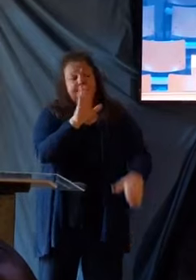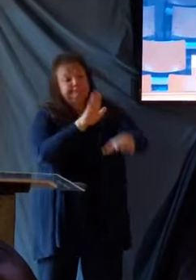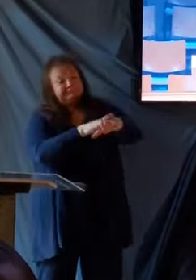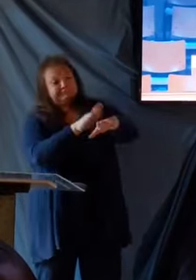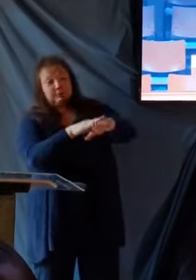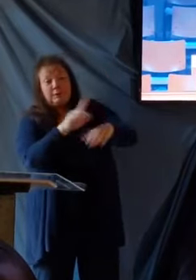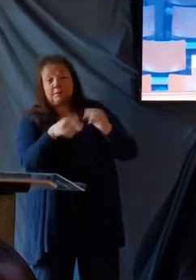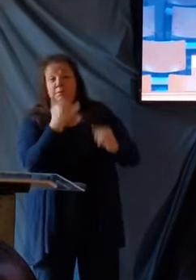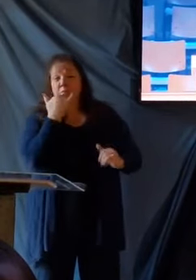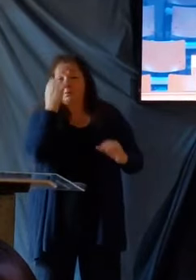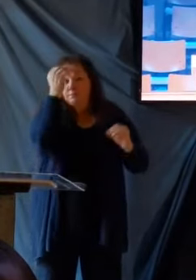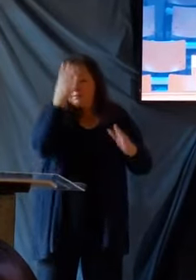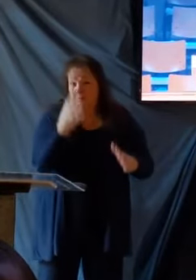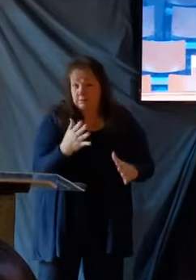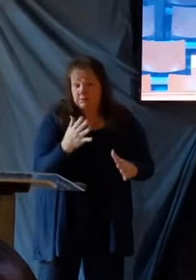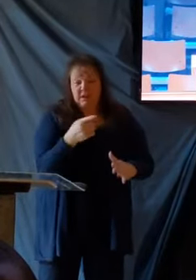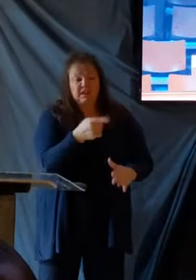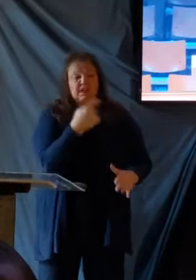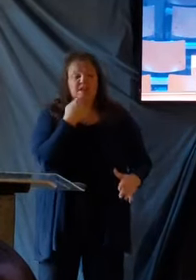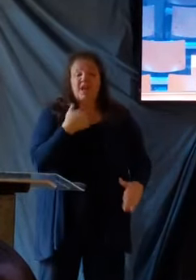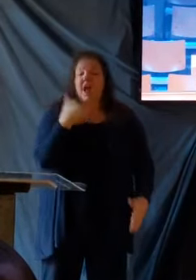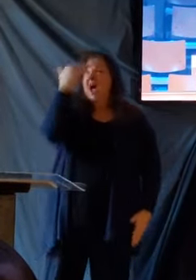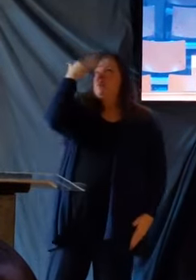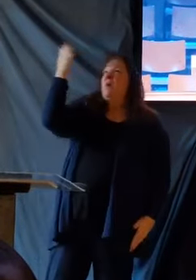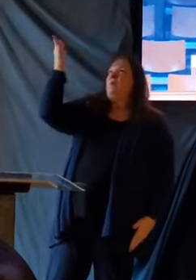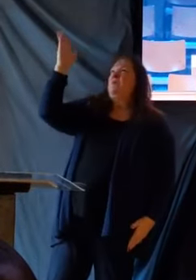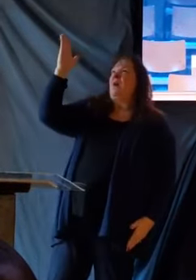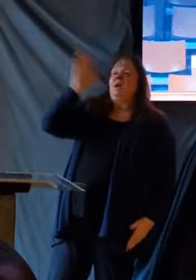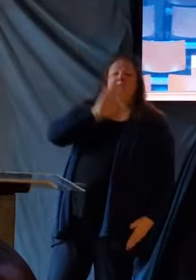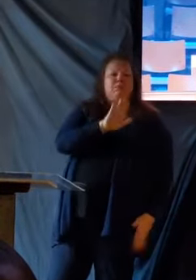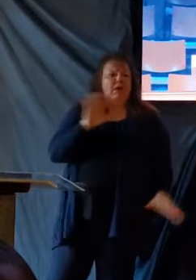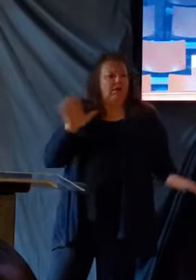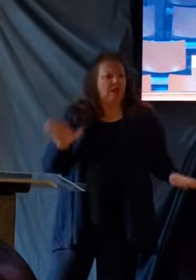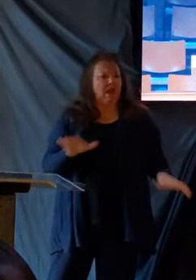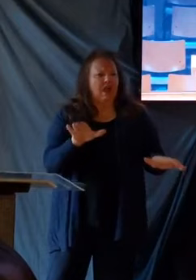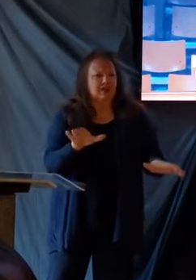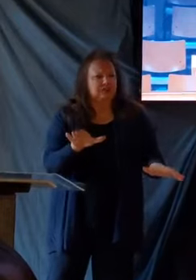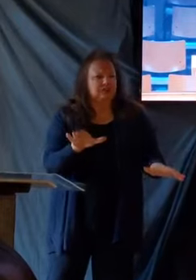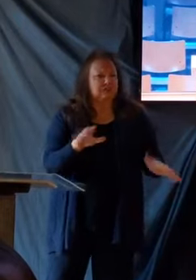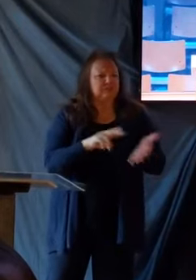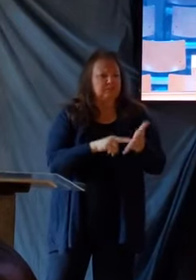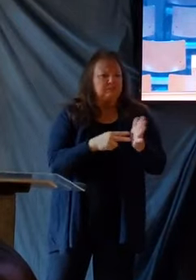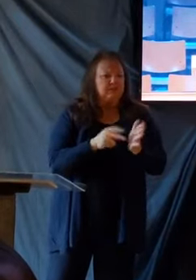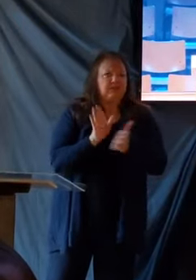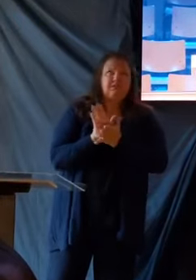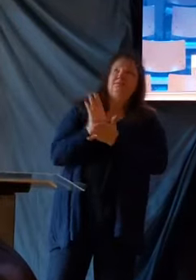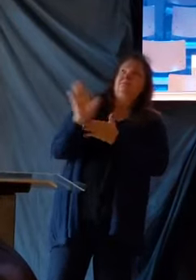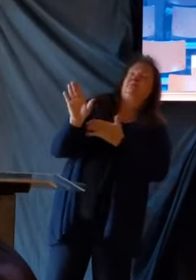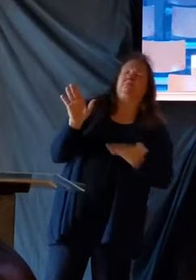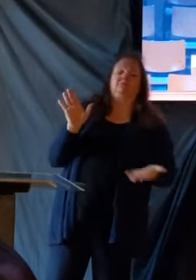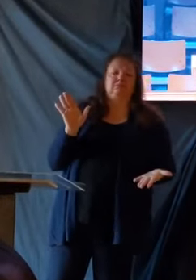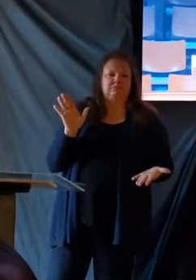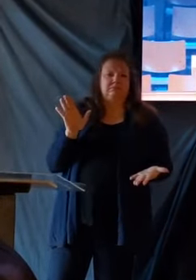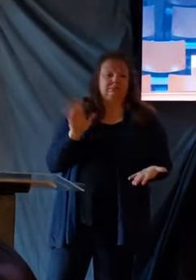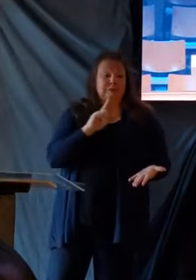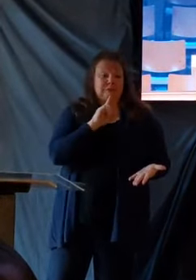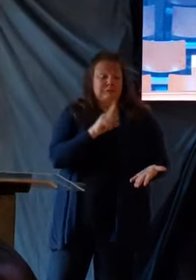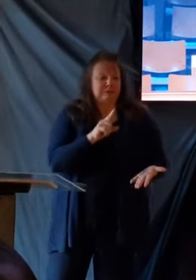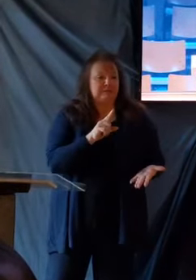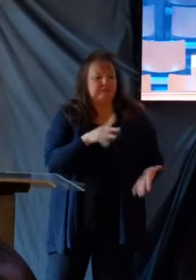false teachers. They profess to know God, but by their deeds they deny him. In reality, they